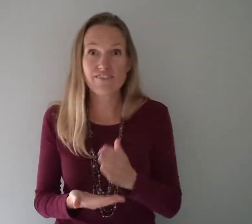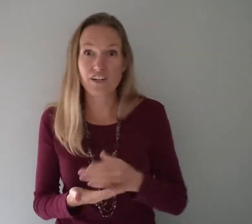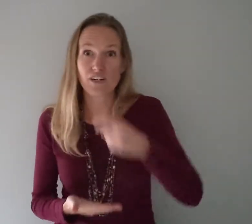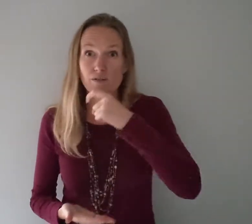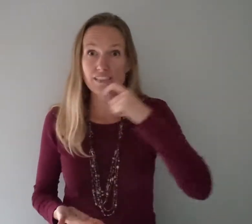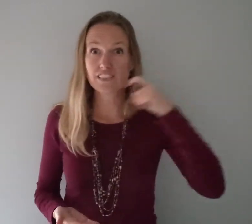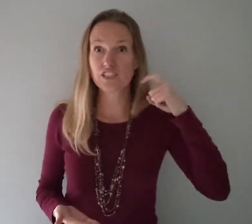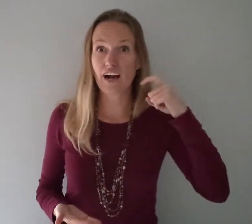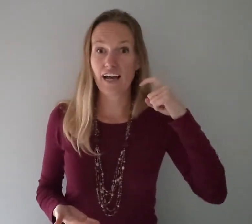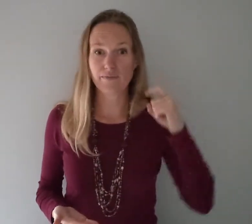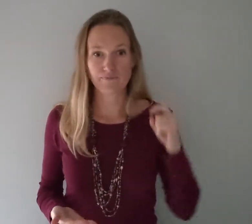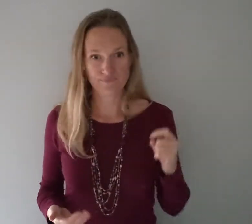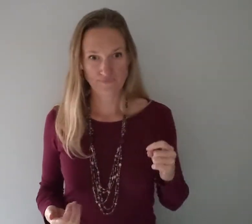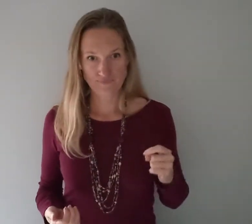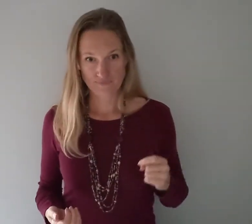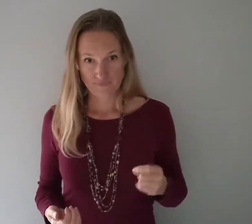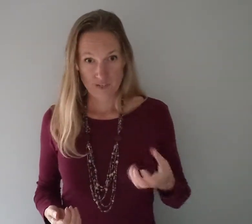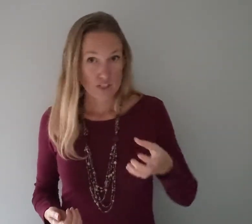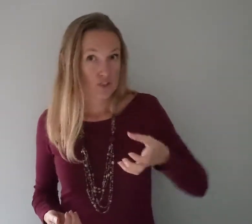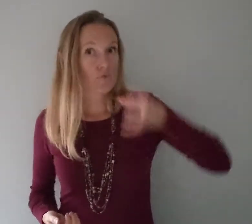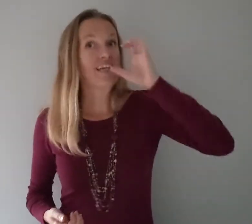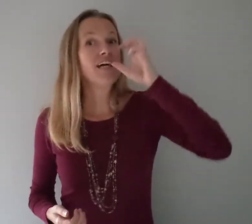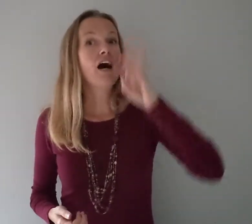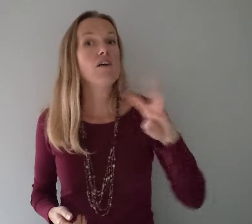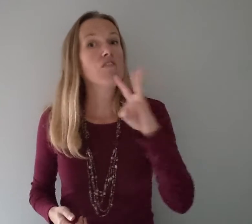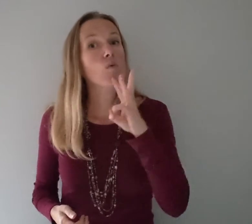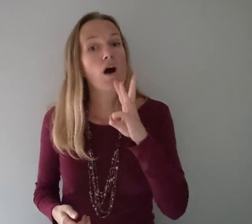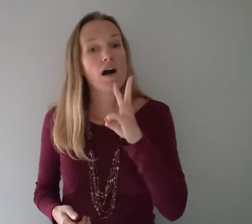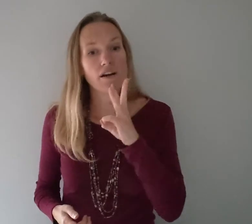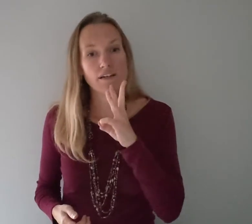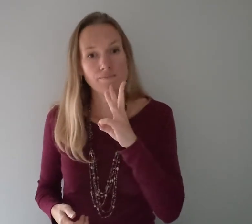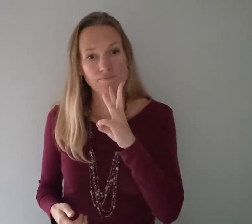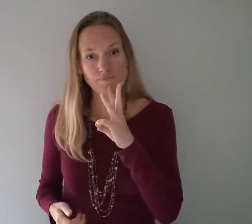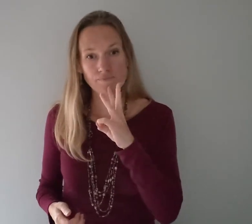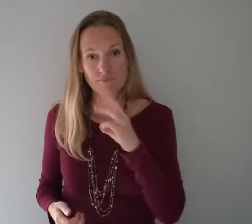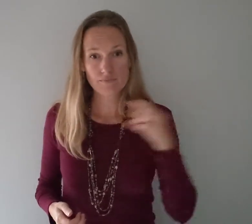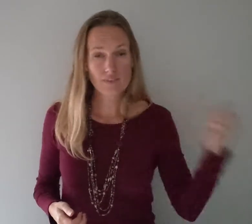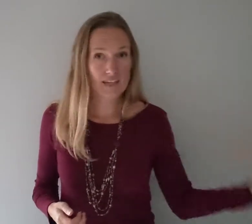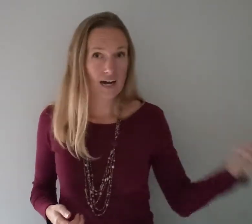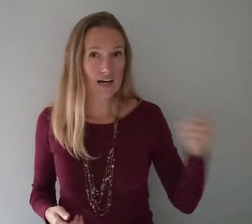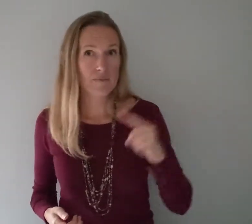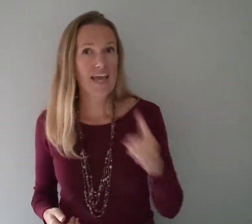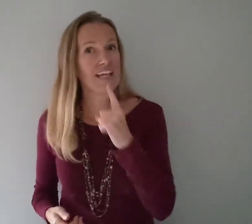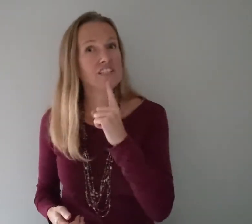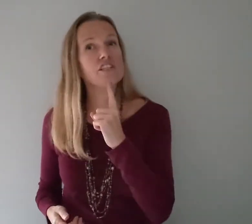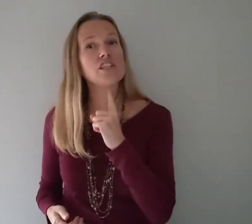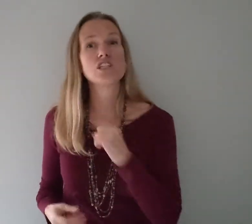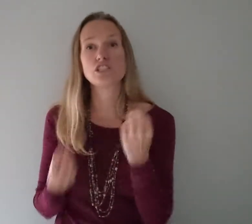never runs dry. Drink of the water. Come and thirst